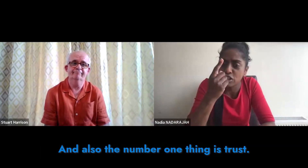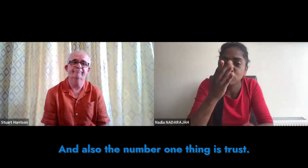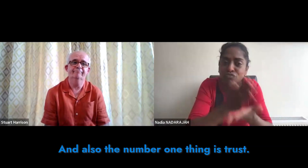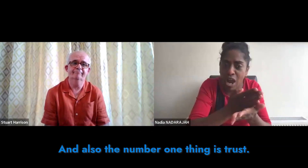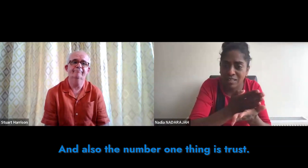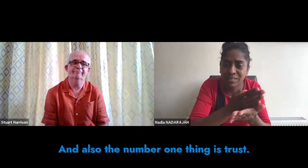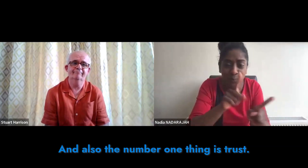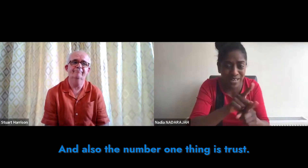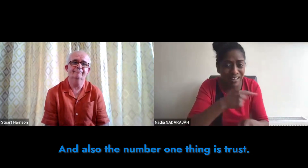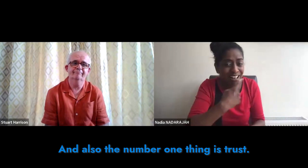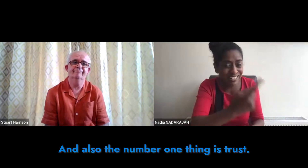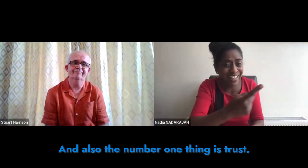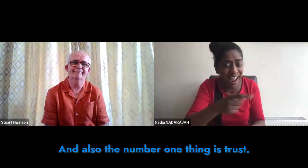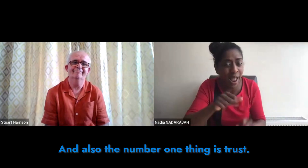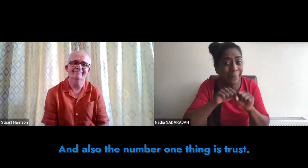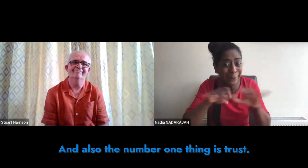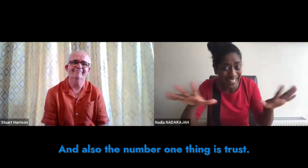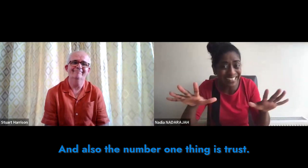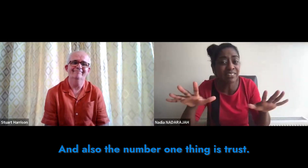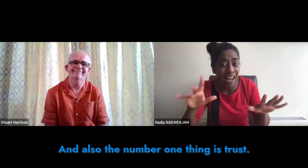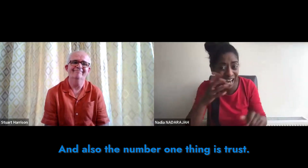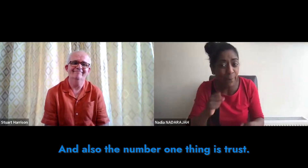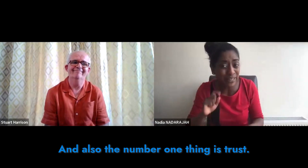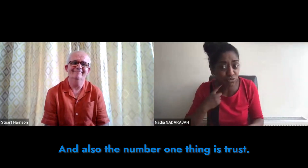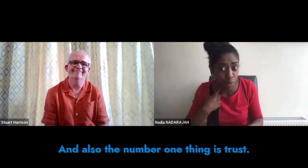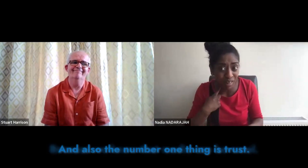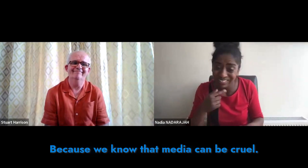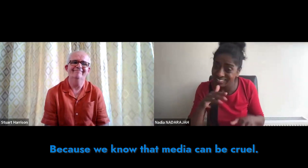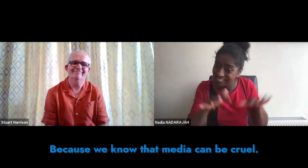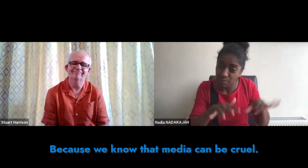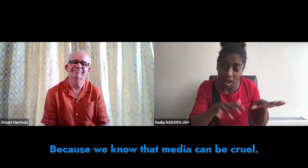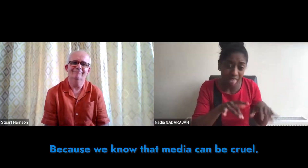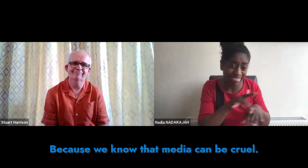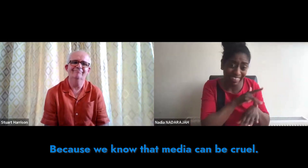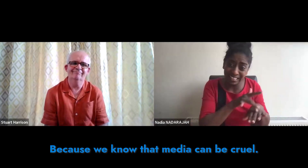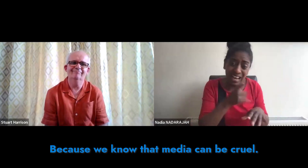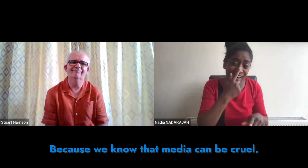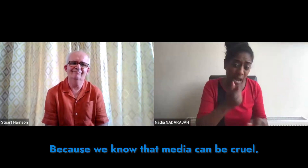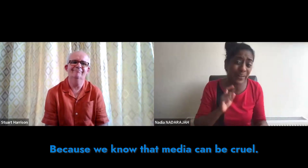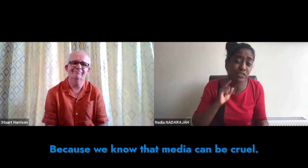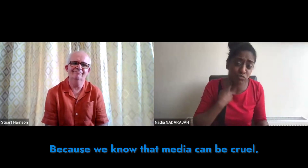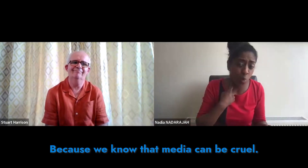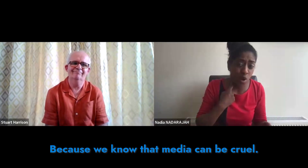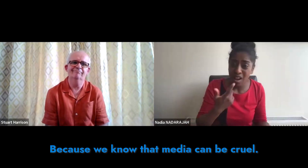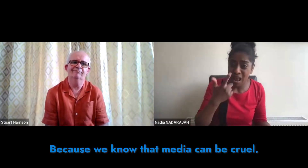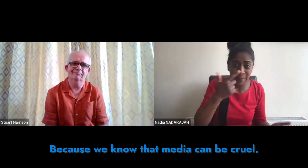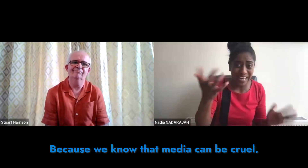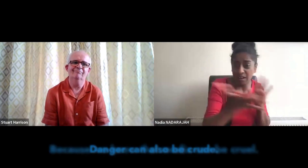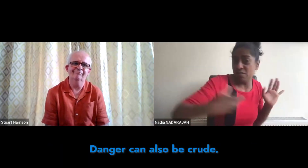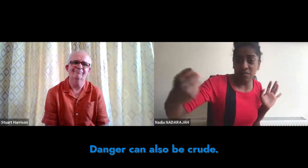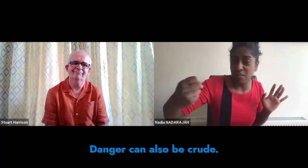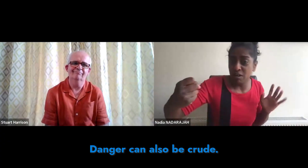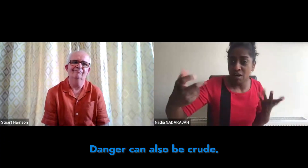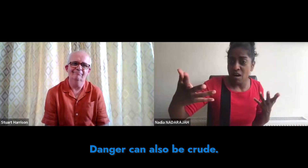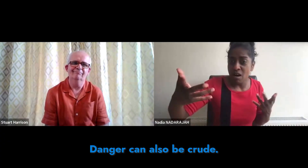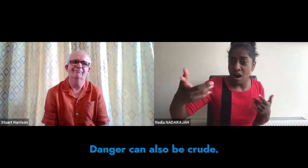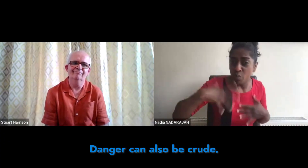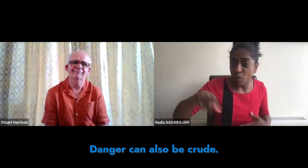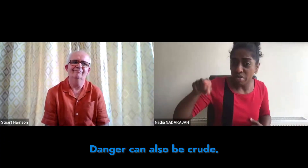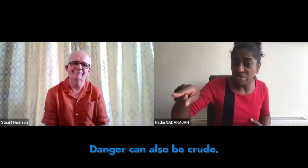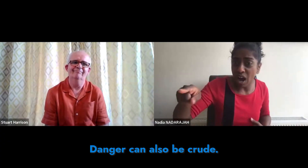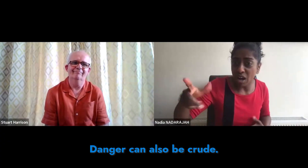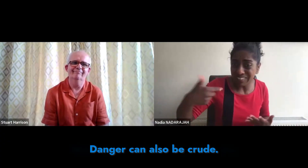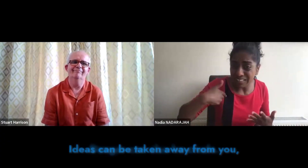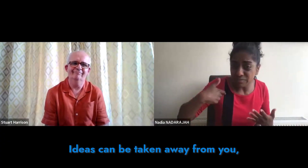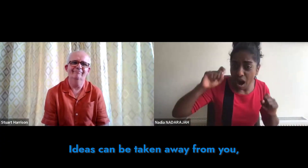everything. And also the number one thing is trust. Because we know that media can be cruel. Theatre can also